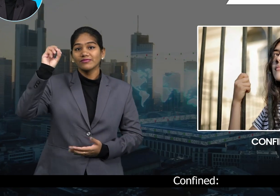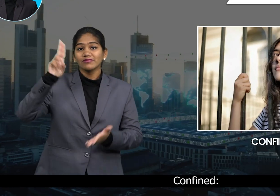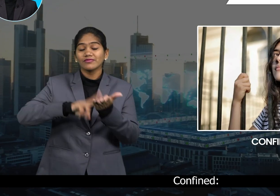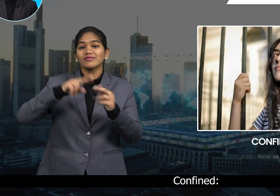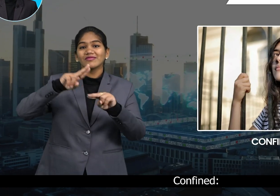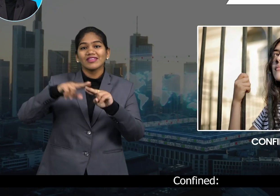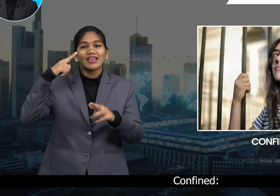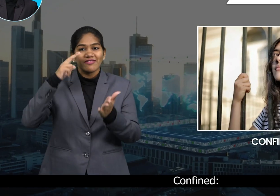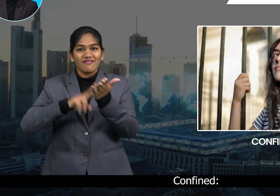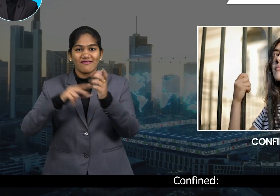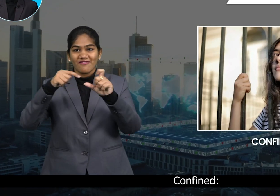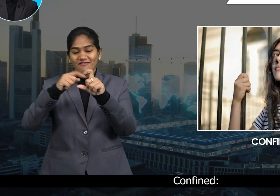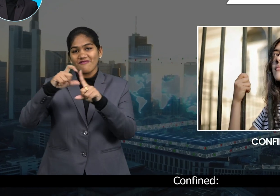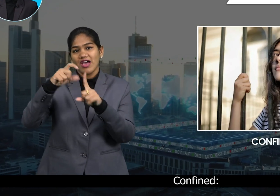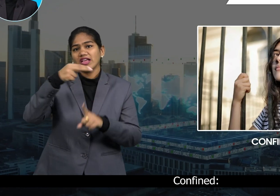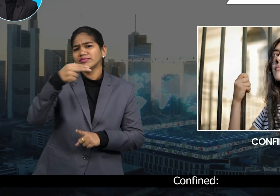Confined,